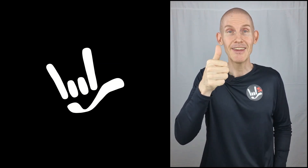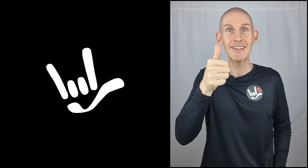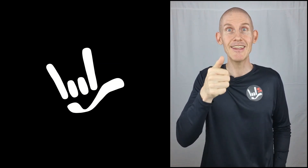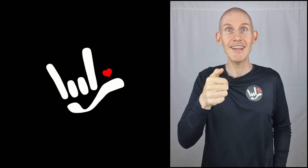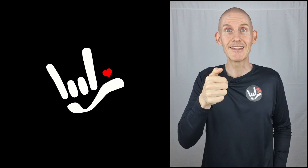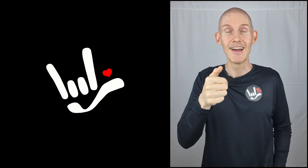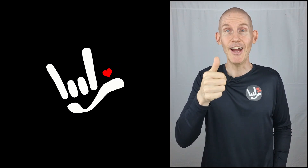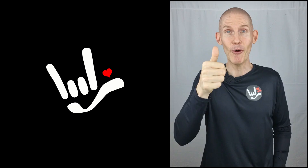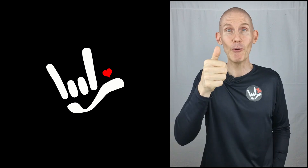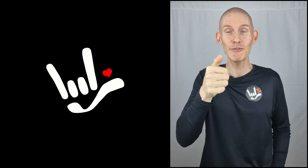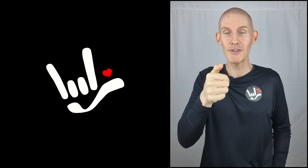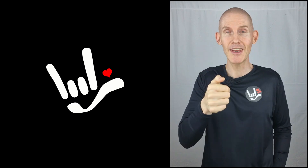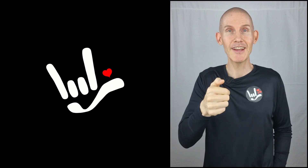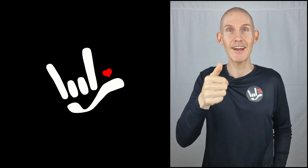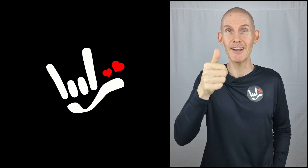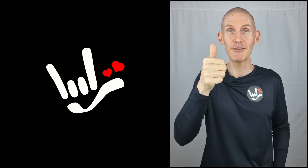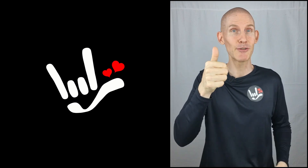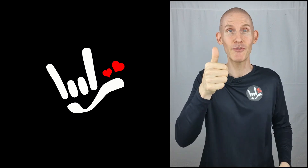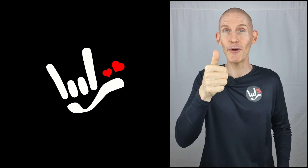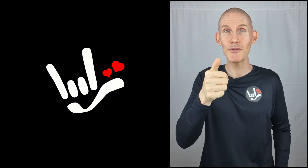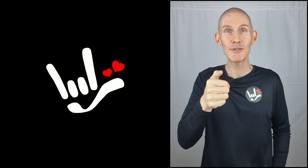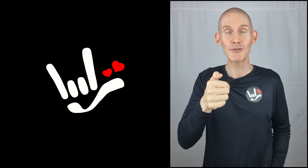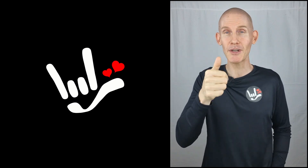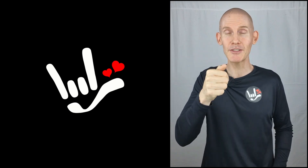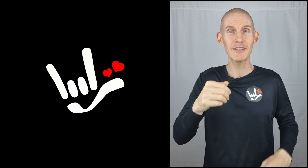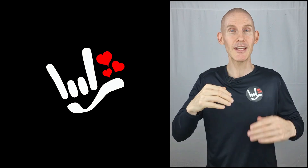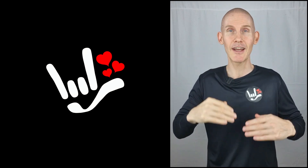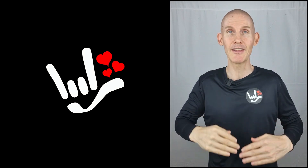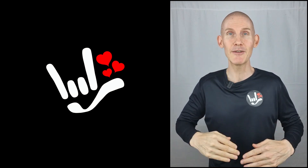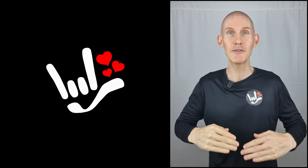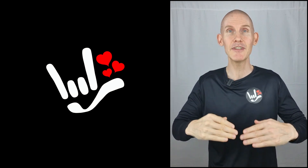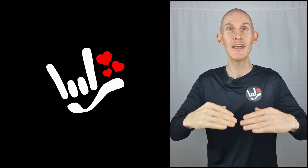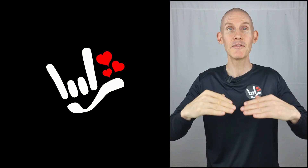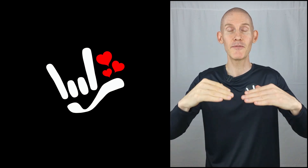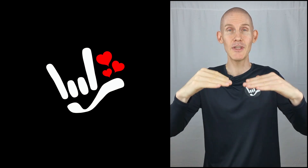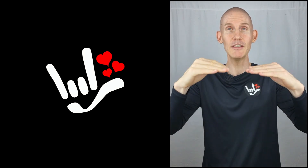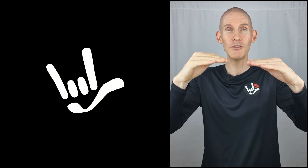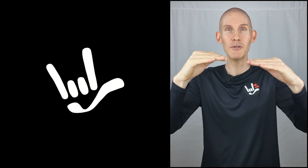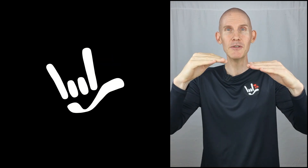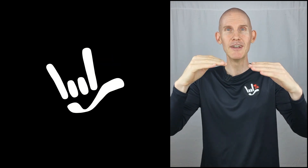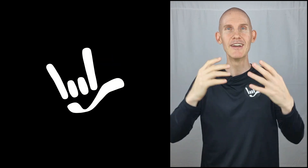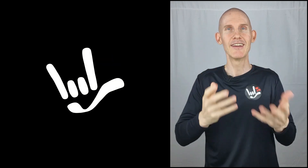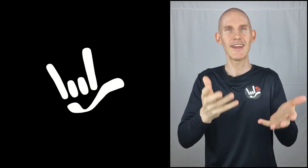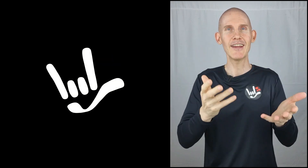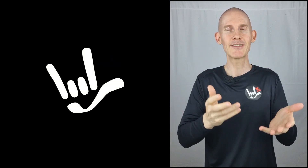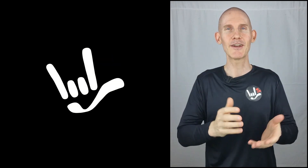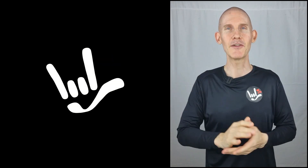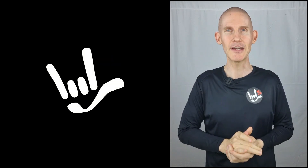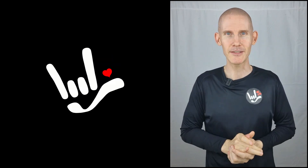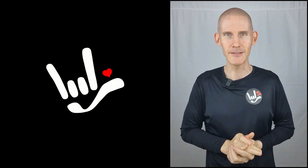That's it. I hold your hand, you just follow the instructions, and I literally feed you the ASL lesson.